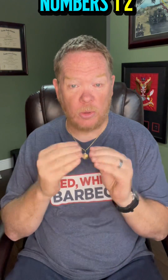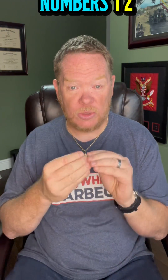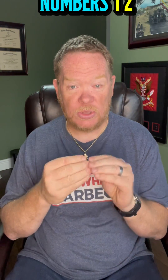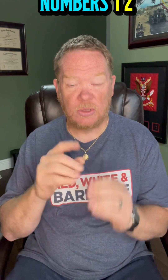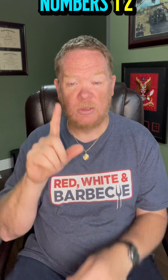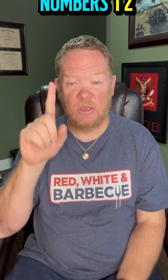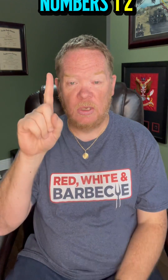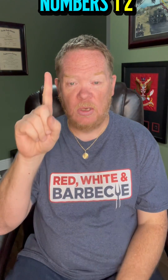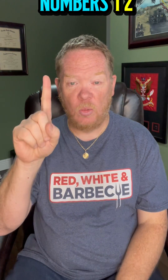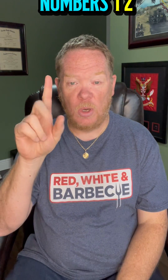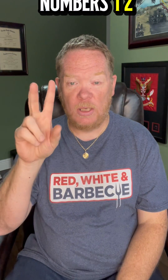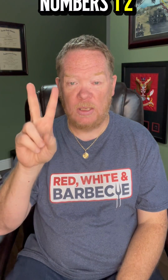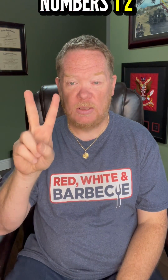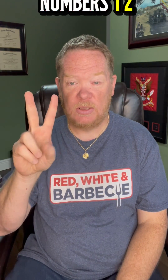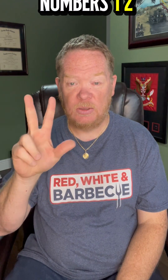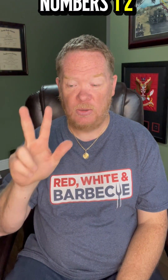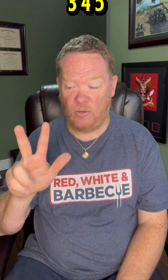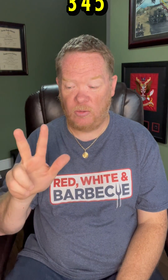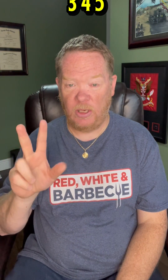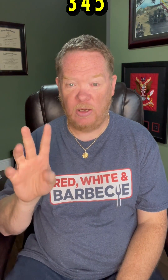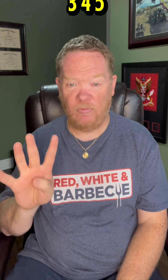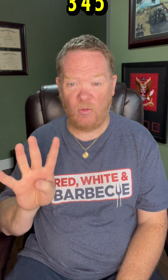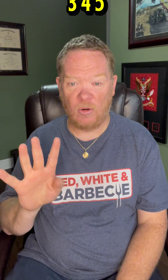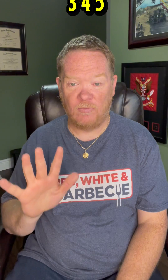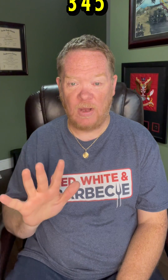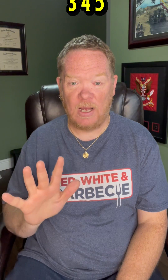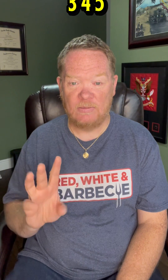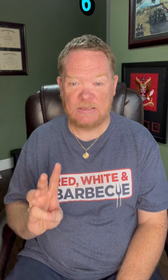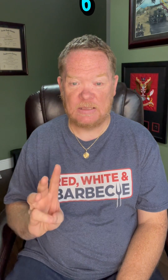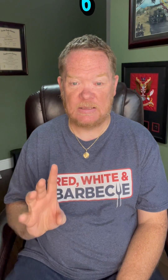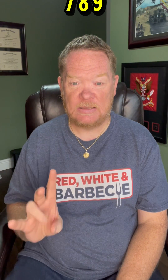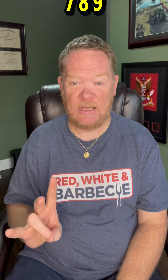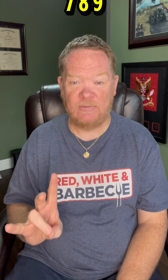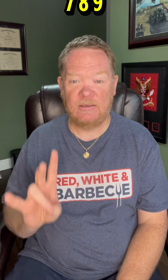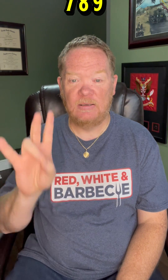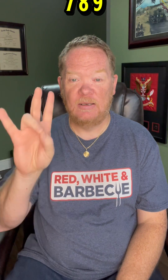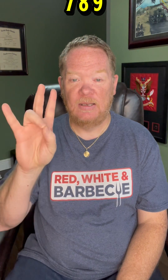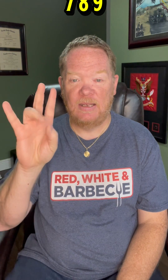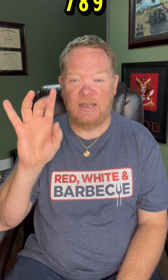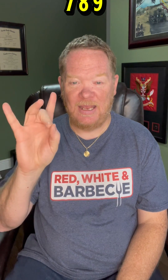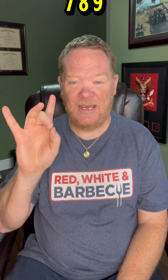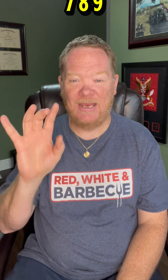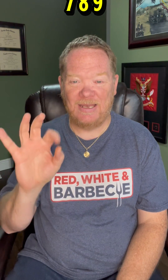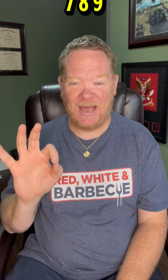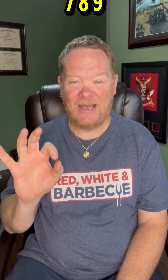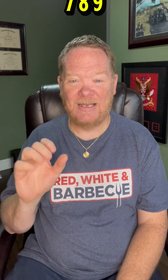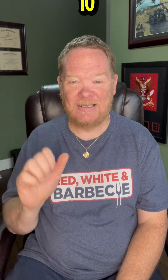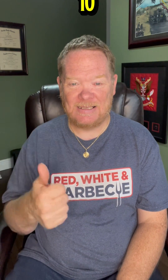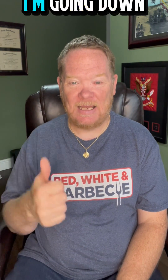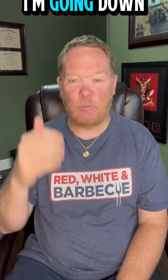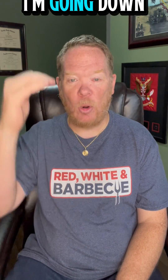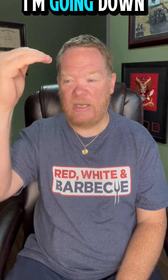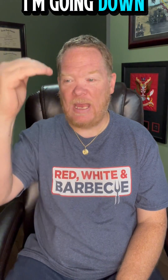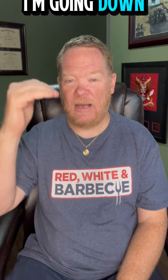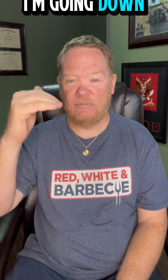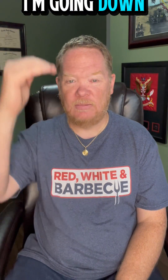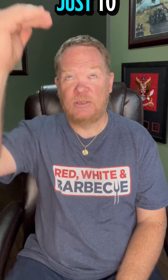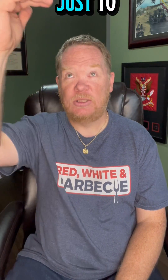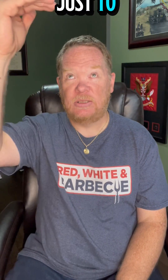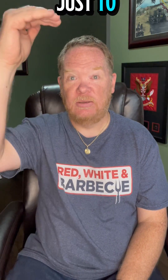numbers. 1, 2, 3, 4, 5, 6, 7, 8, 9, 10. I'm going down just